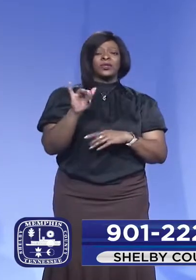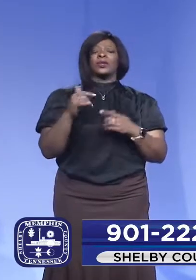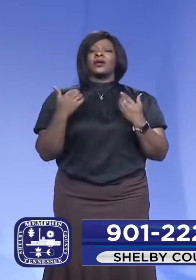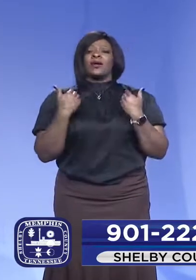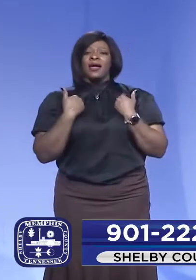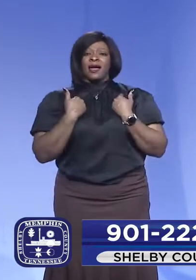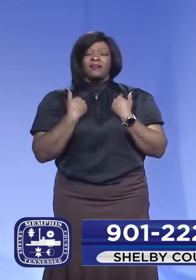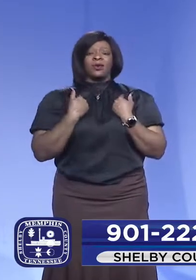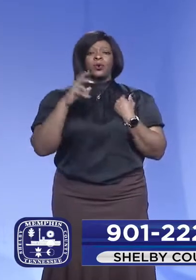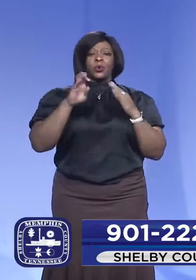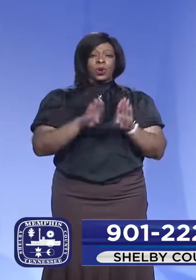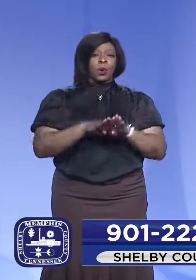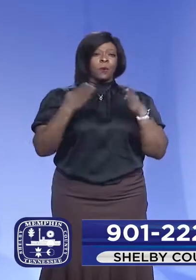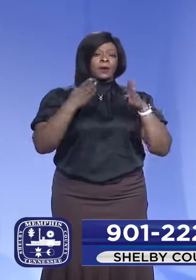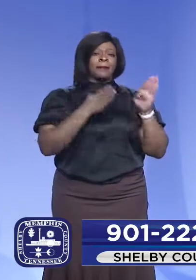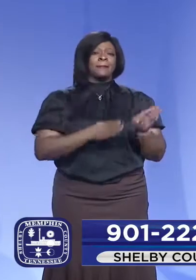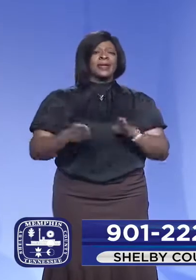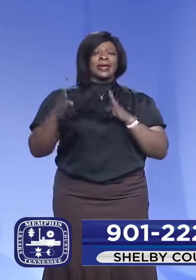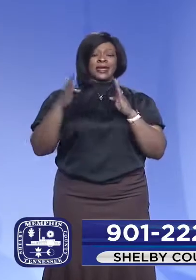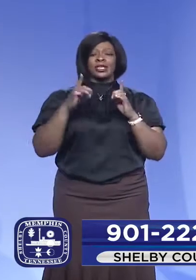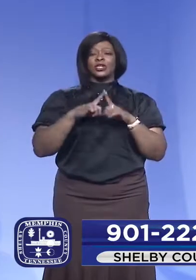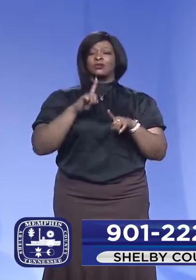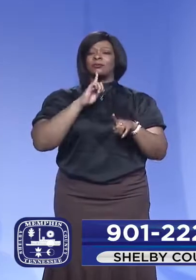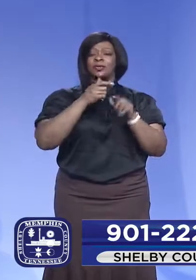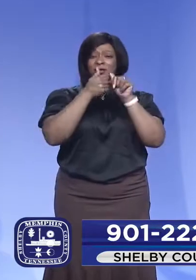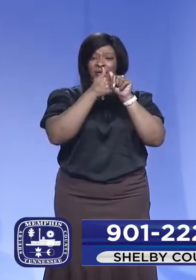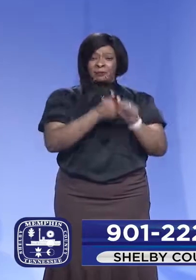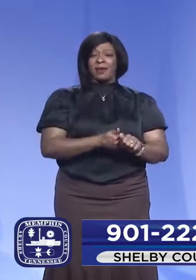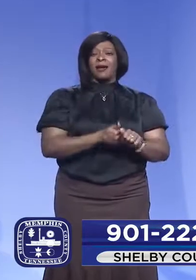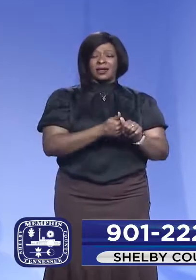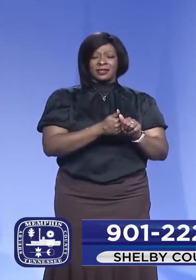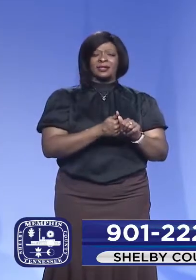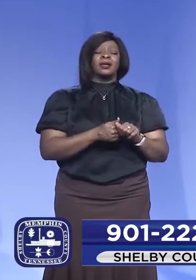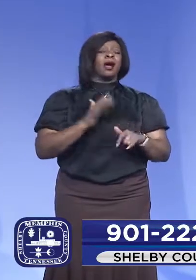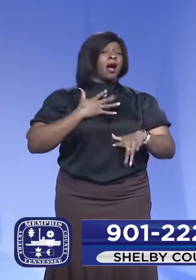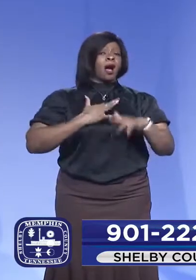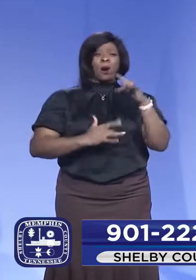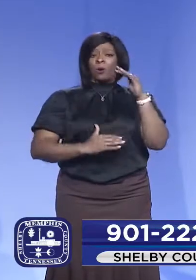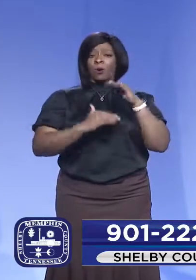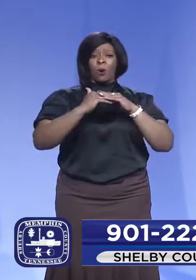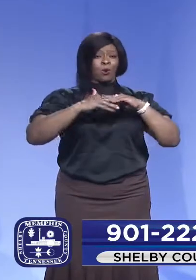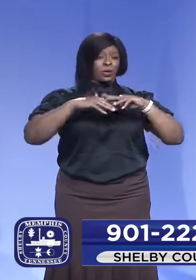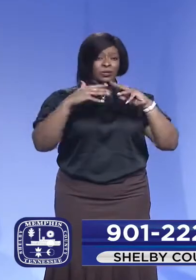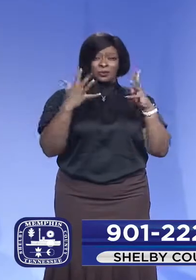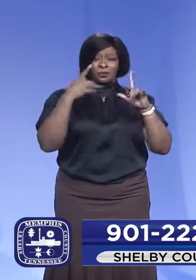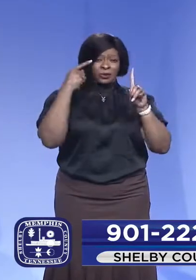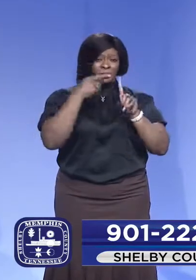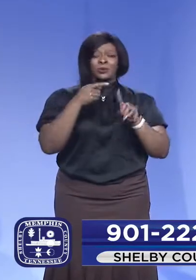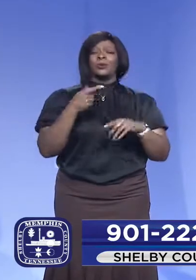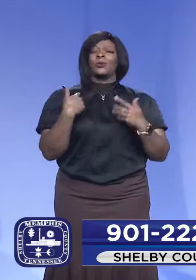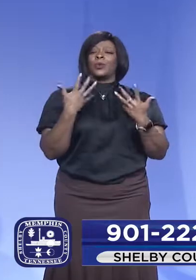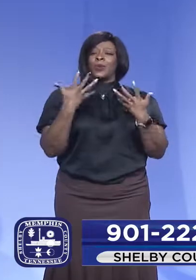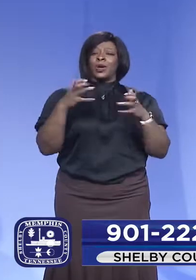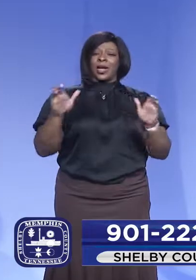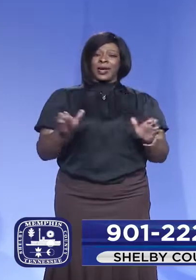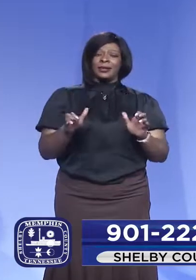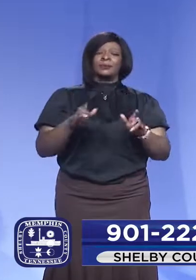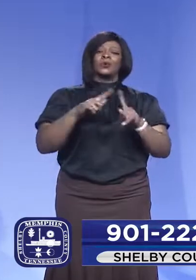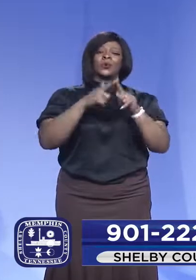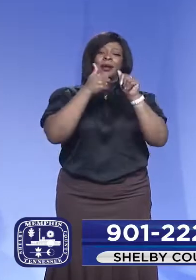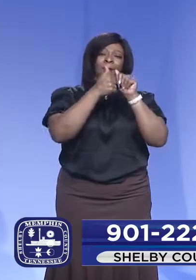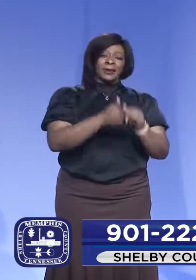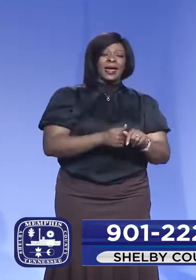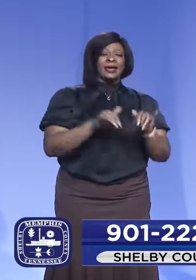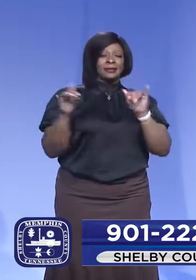have a reopening plan to be in compliance. And our ultimate goal is for activities to be in compliance